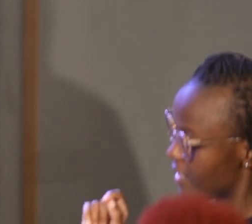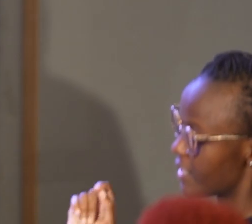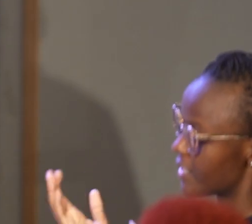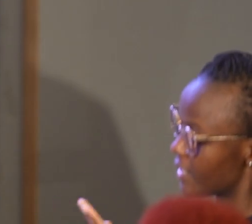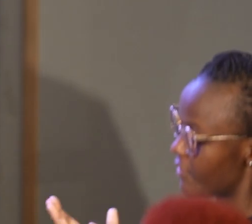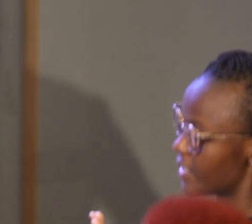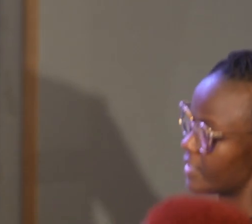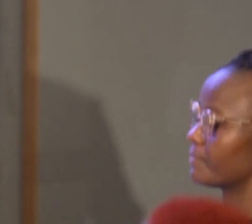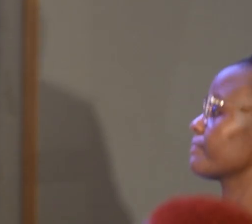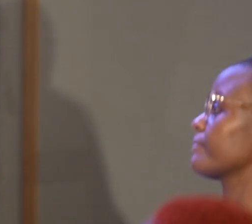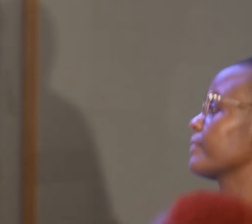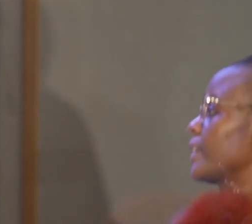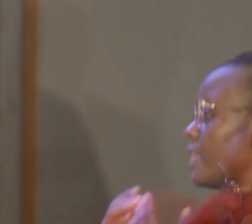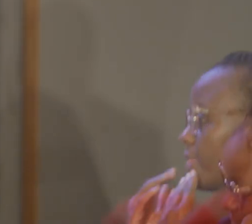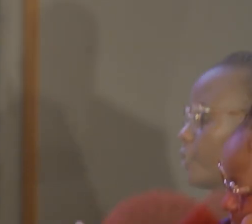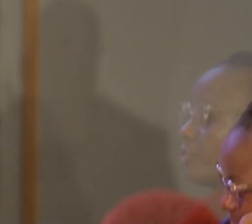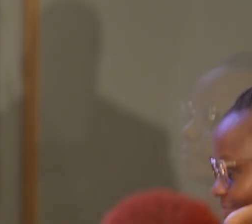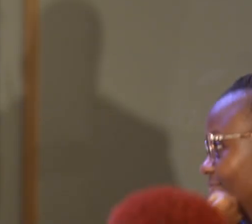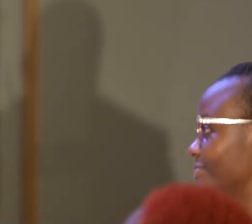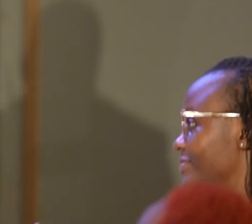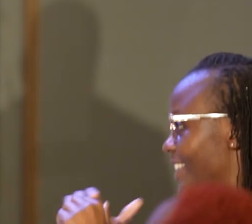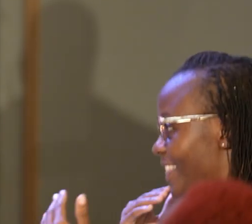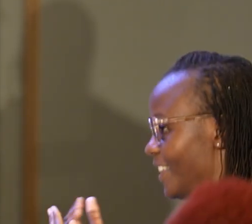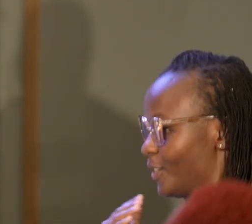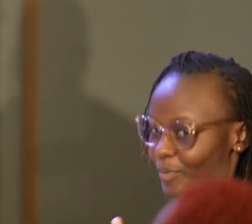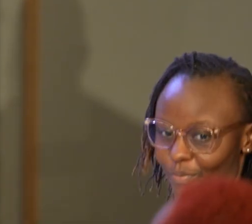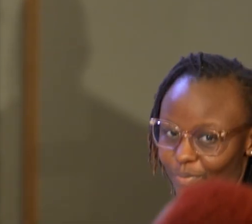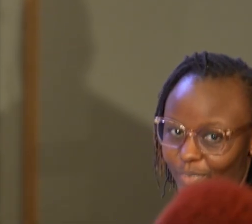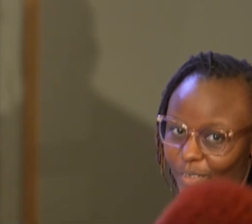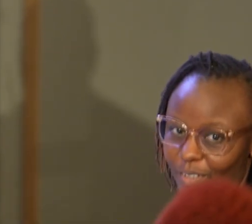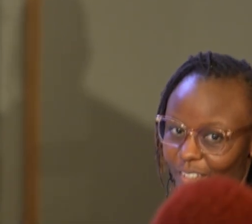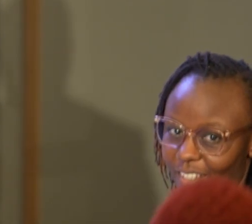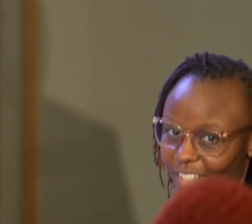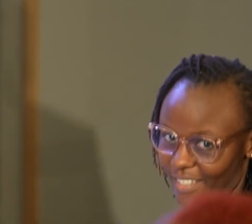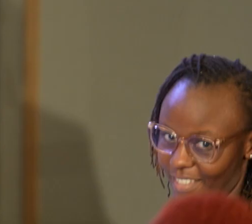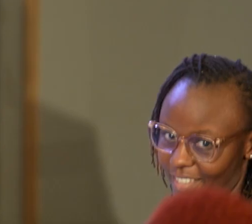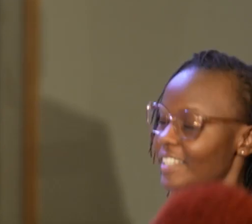services. Thank you very much. Thank you, Wilson.